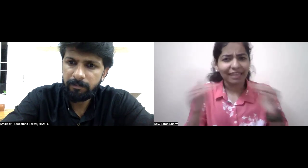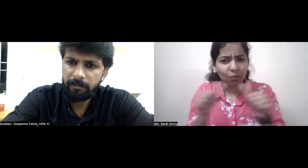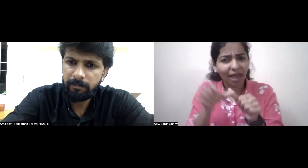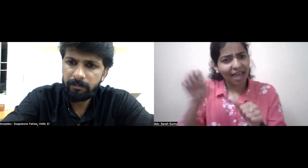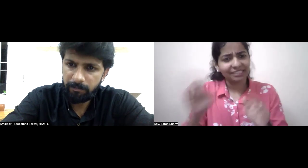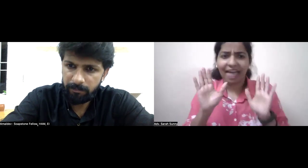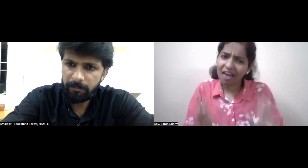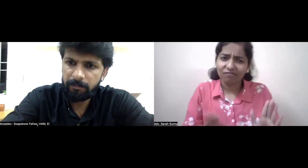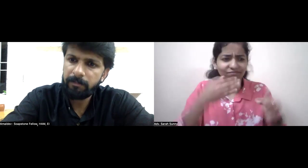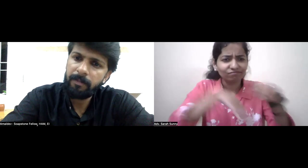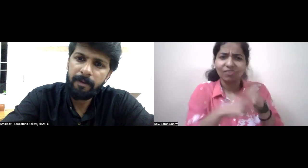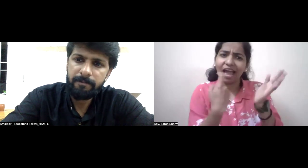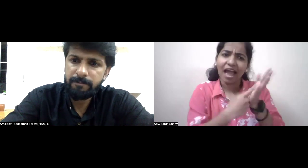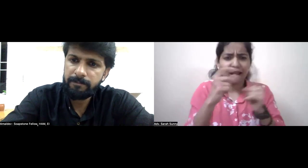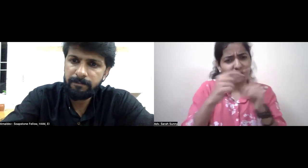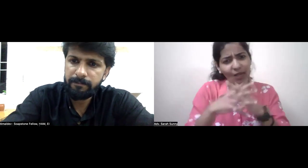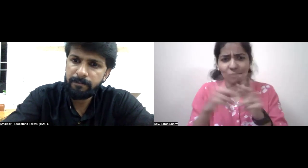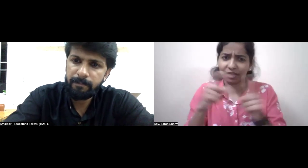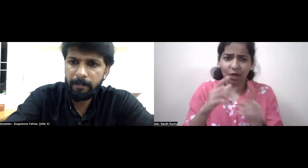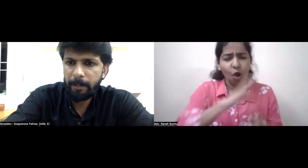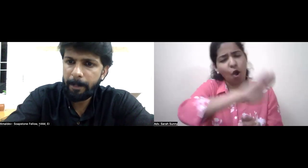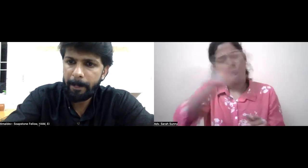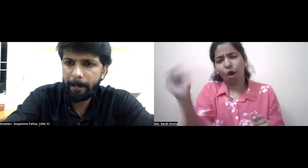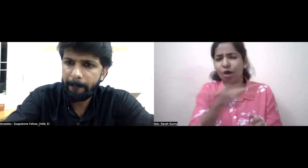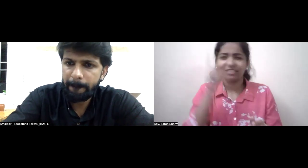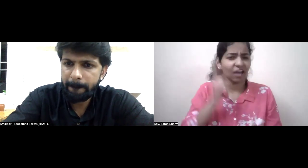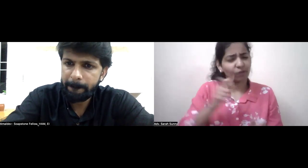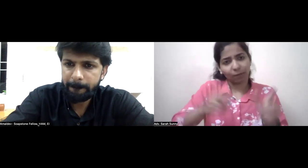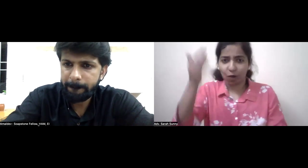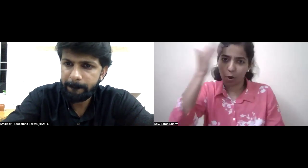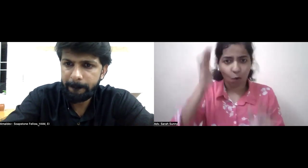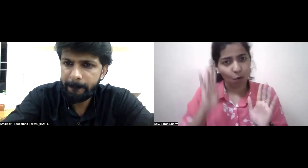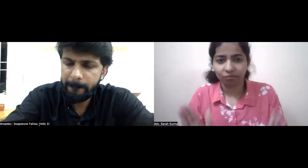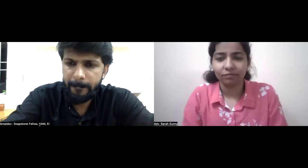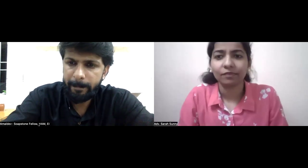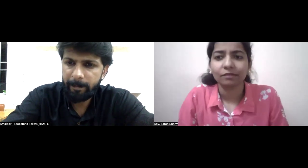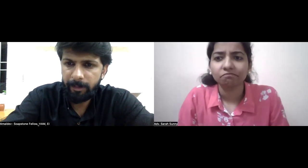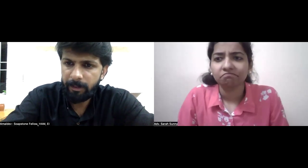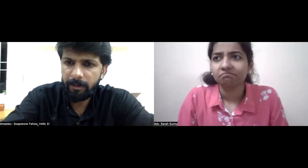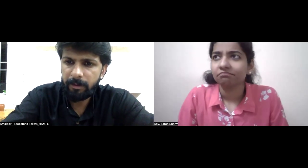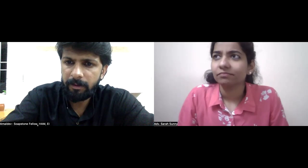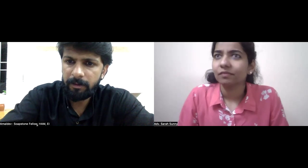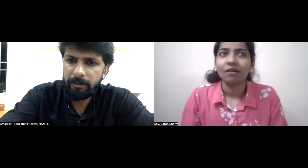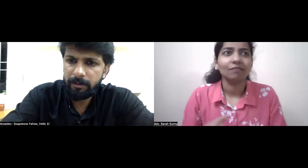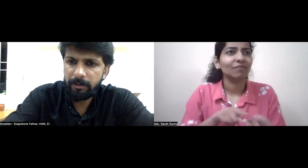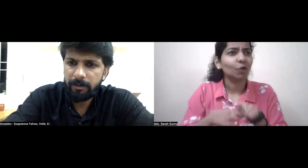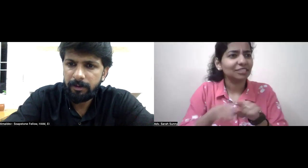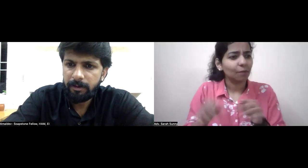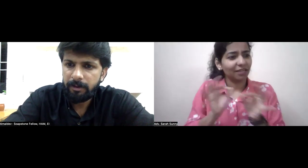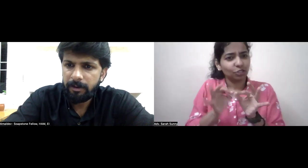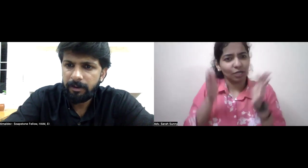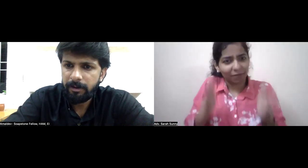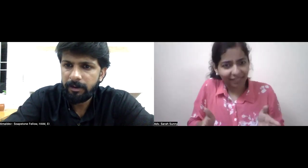Well, deaf people have their own strengths, and they have so many rights that they can,